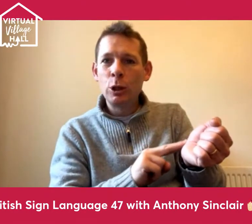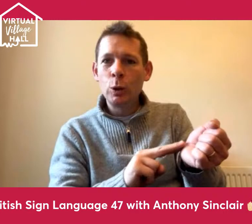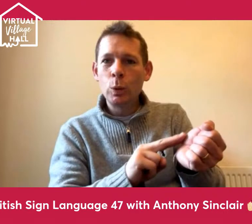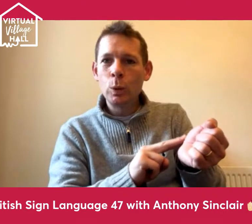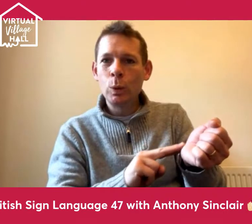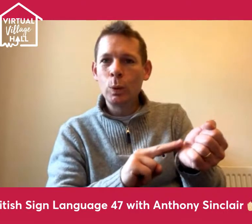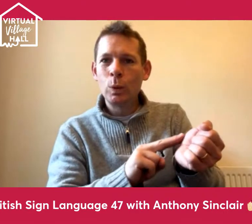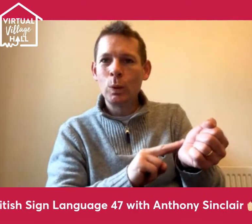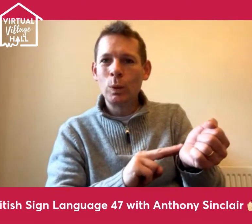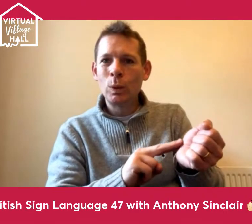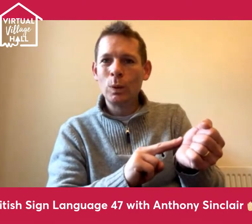Blue.